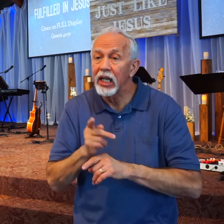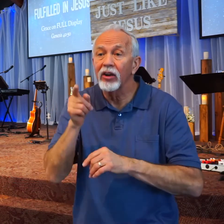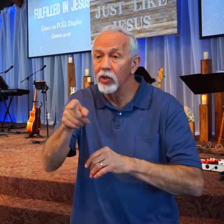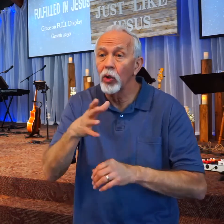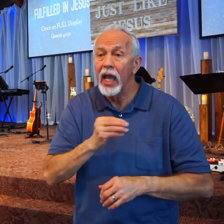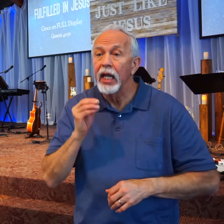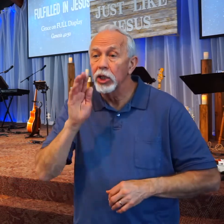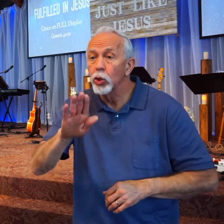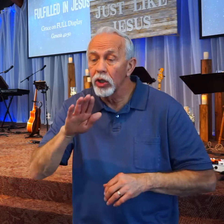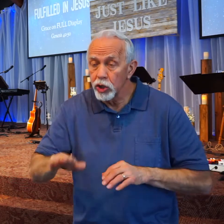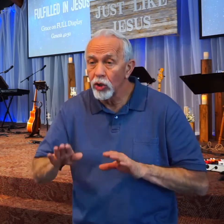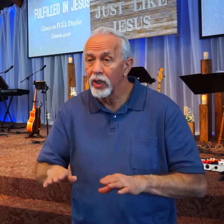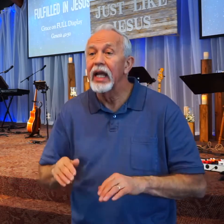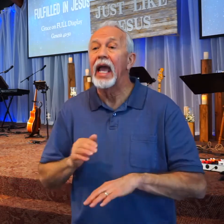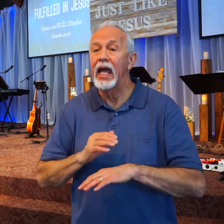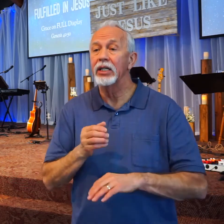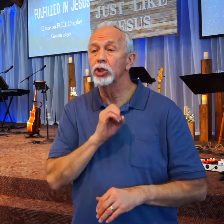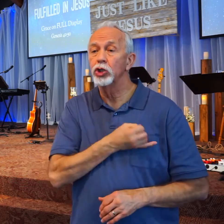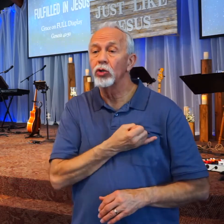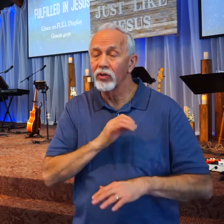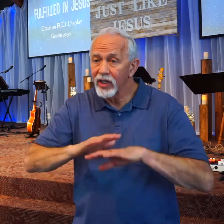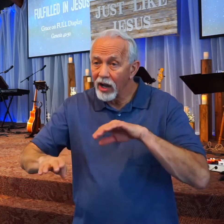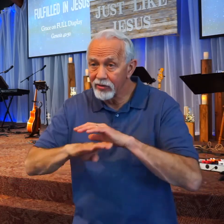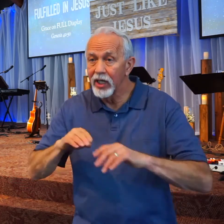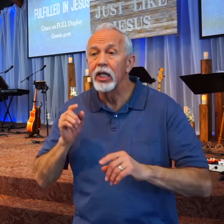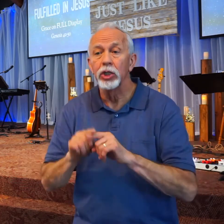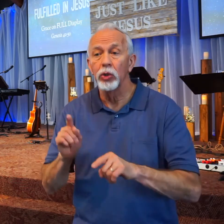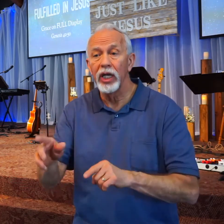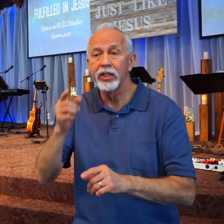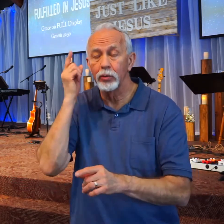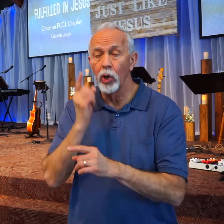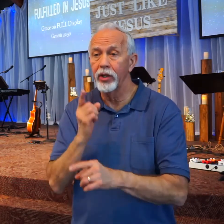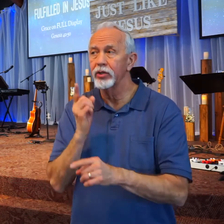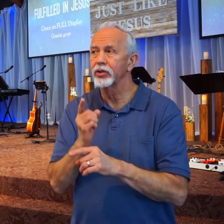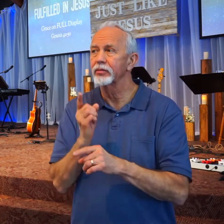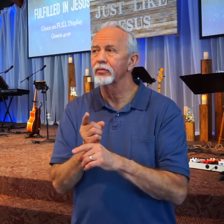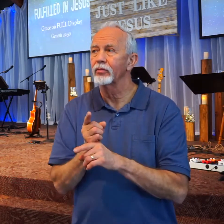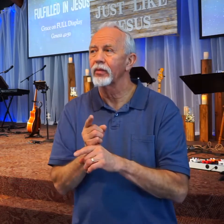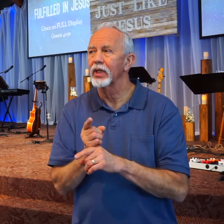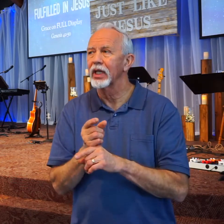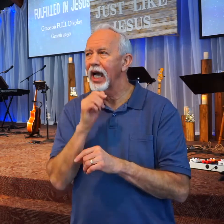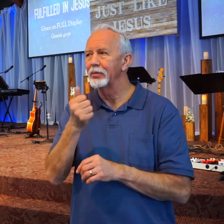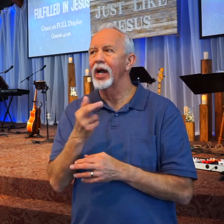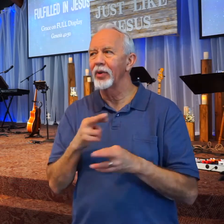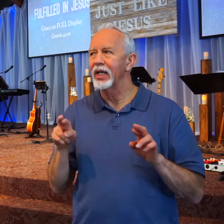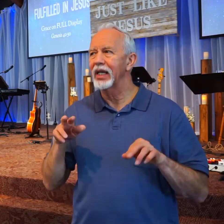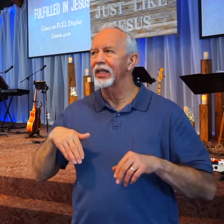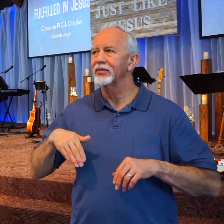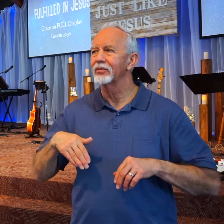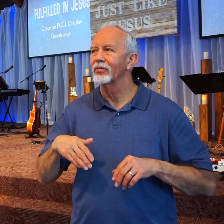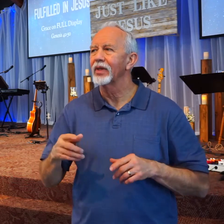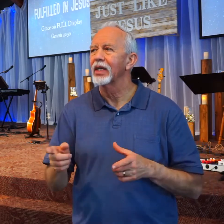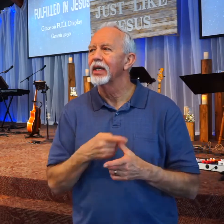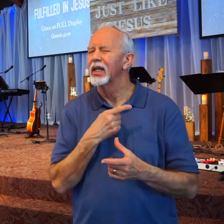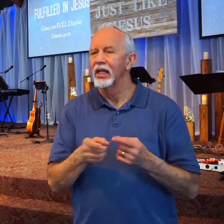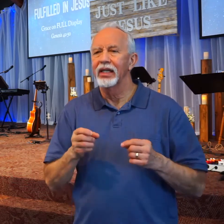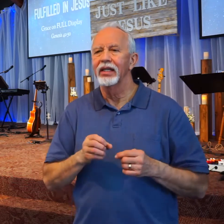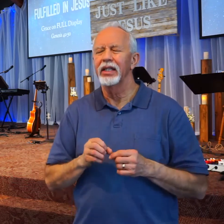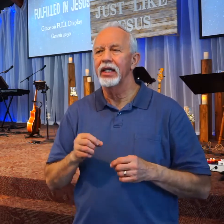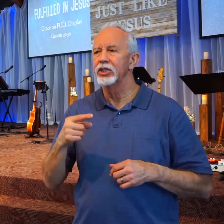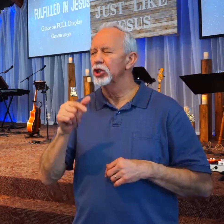children. And he comforted them and spoke kindly to them. Hold up right there on the video. Not ready yet. And then Genesis